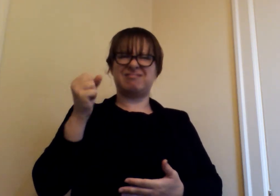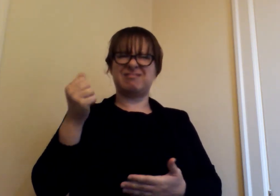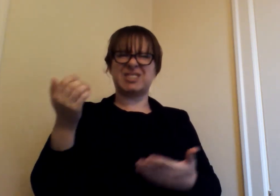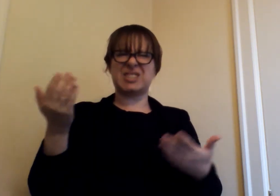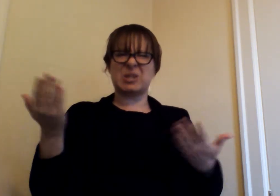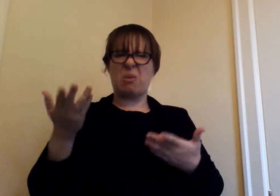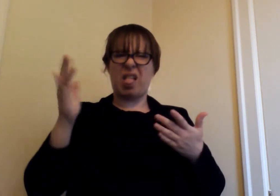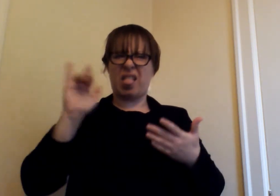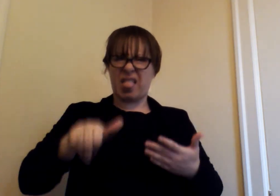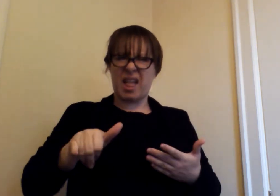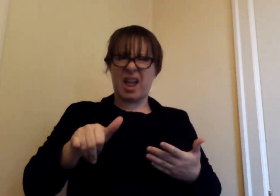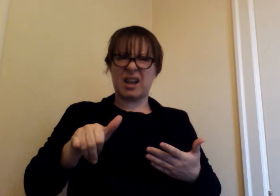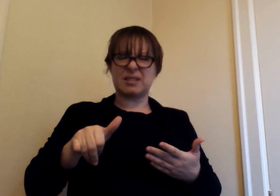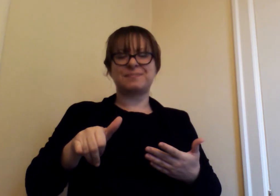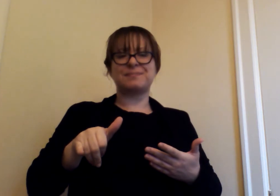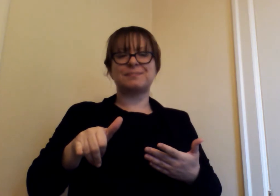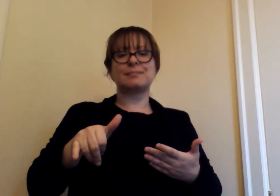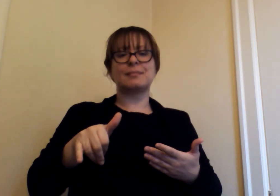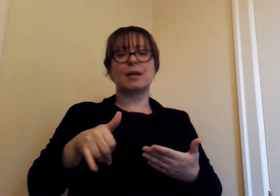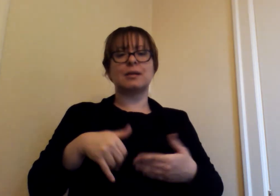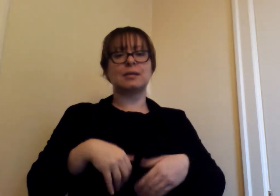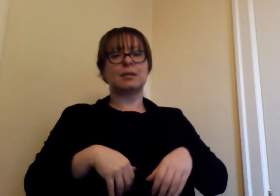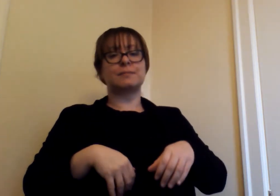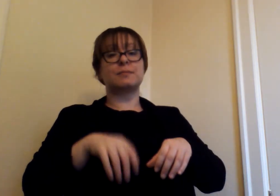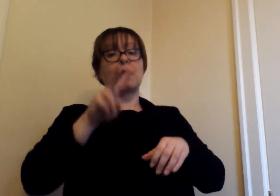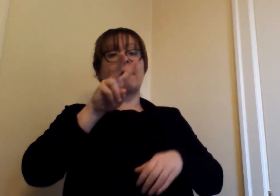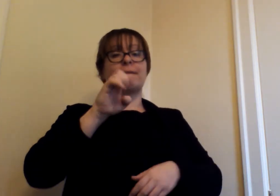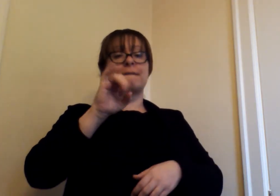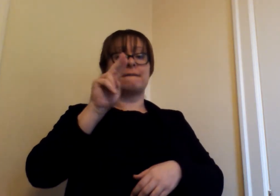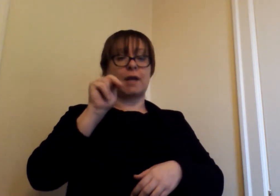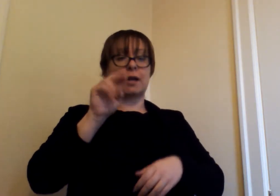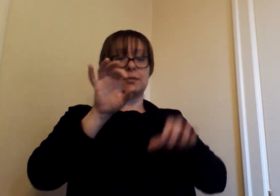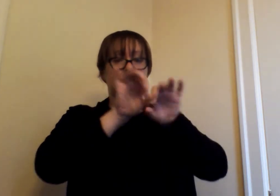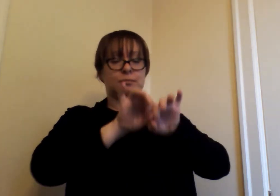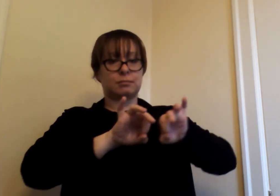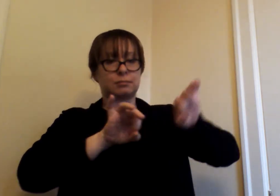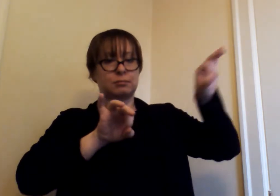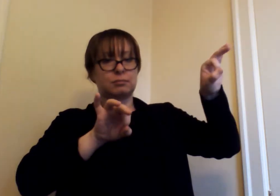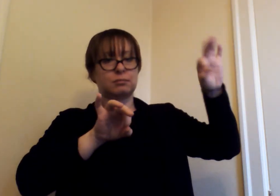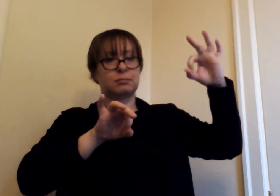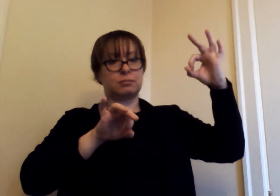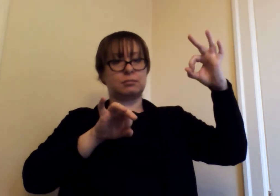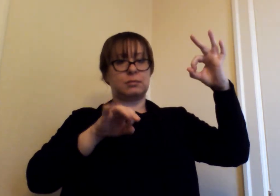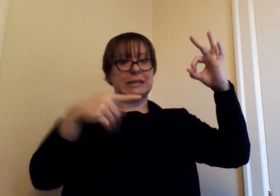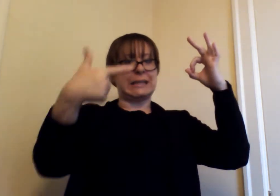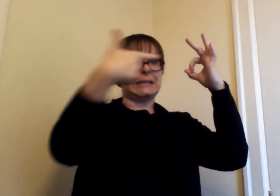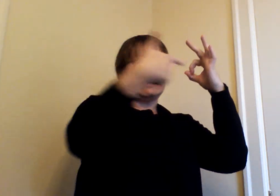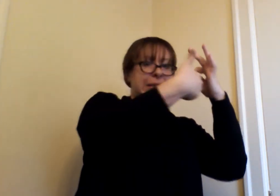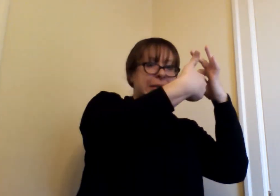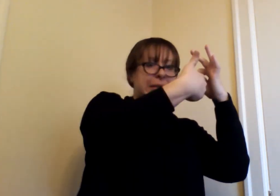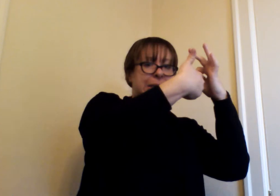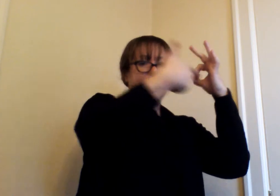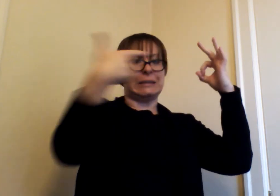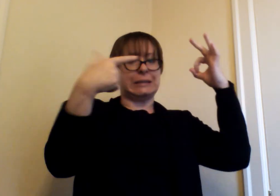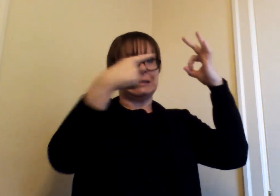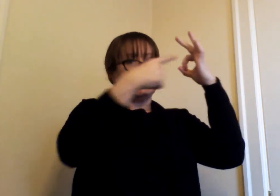of the platelet plug and the fibrin clot. Applying pressure at the needle entry site immediately after removing the needle will prevent